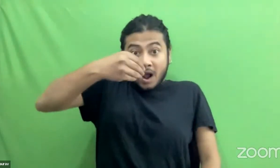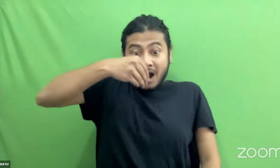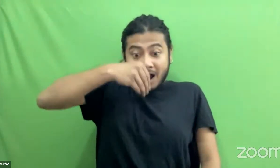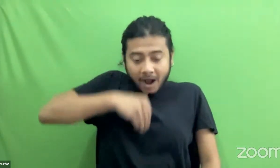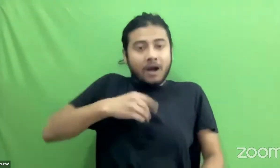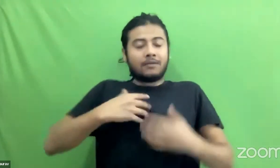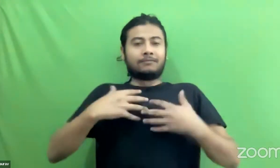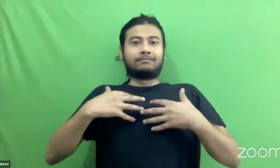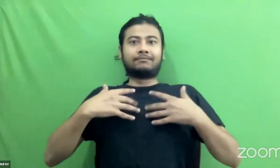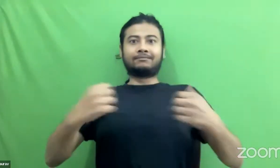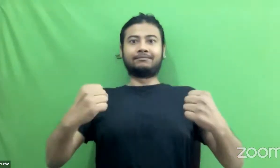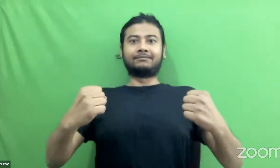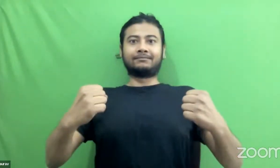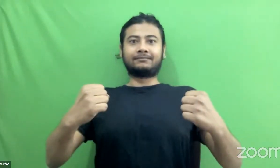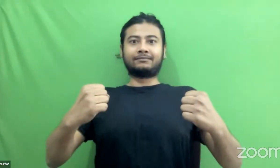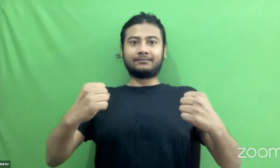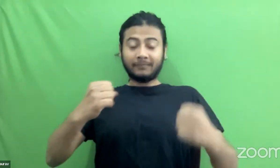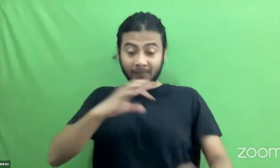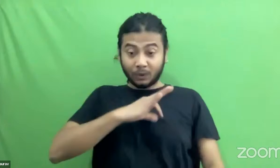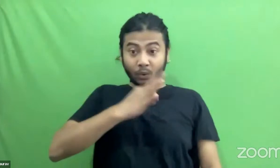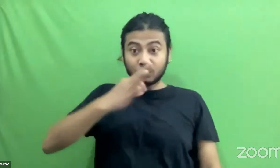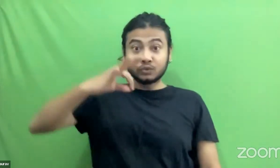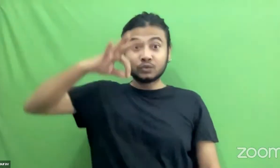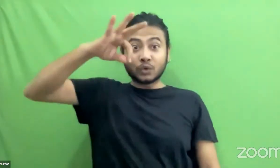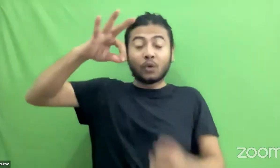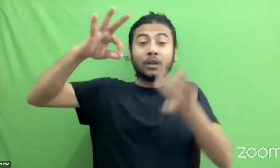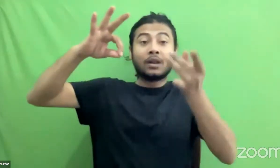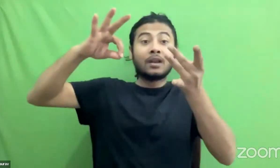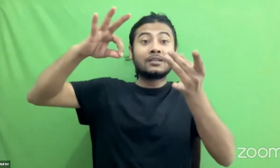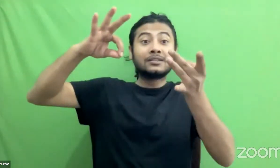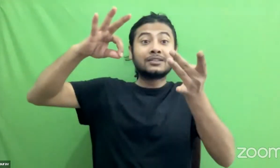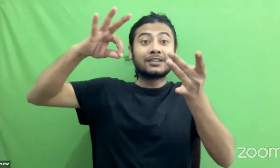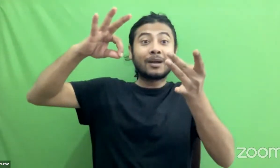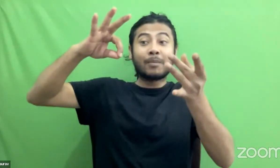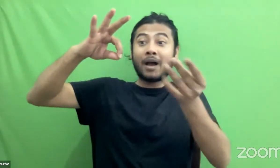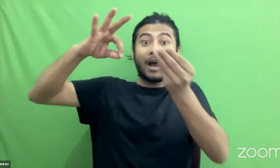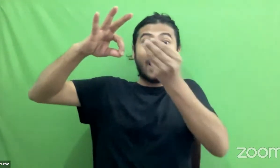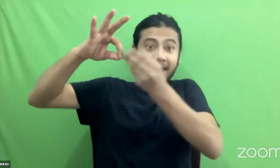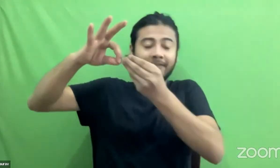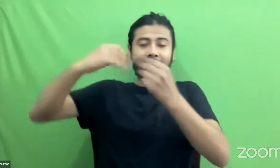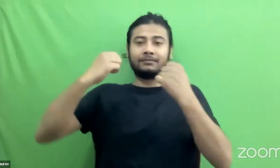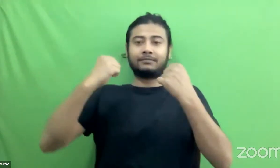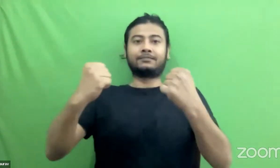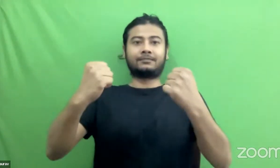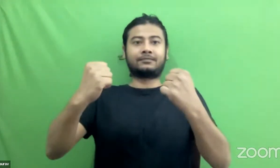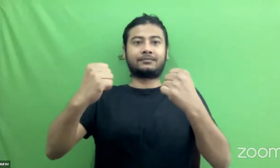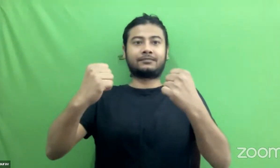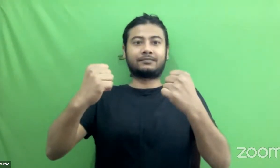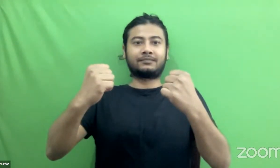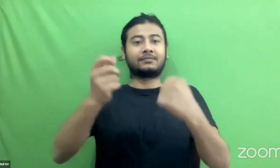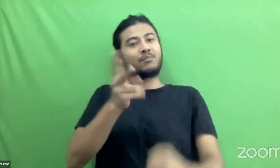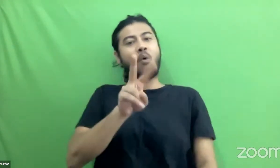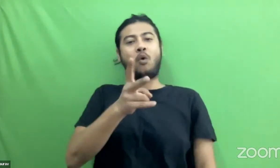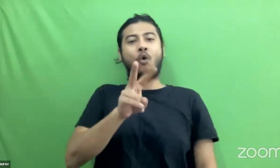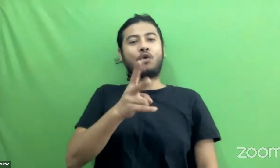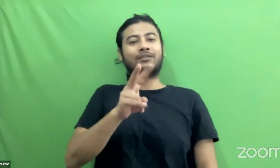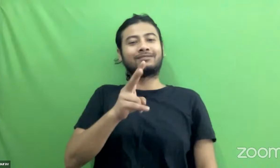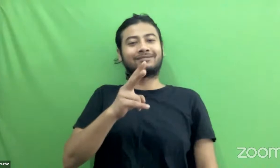And we need both. As long as our body is there, we need to maintain this body. Because if body is not maintained, then how will you